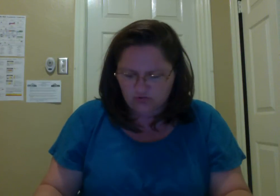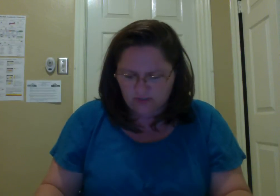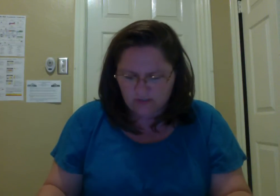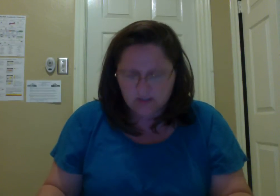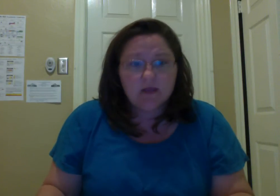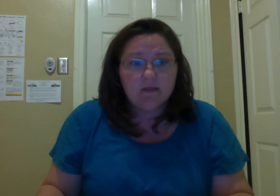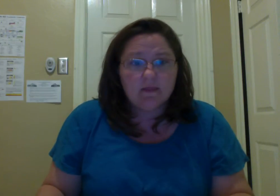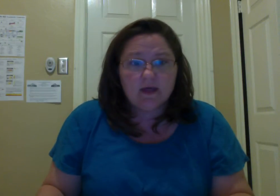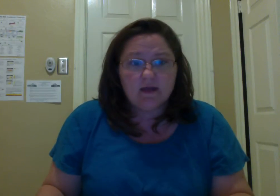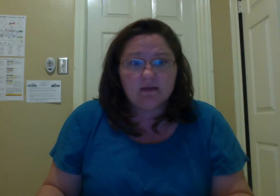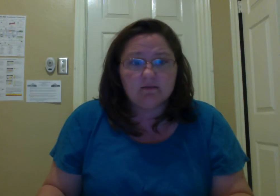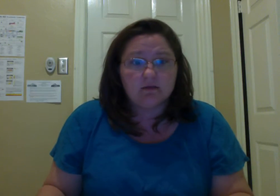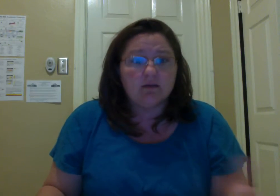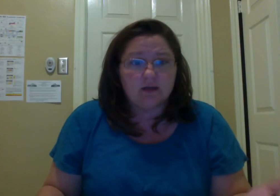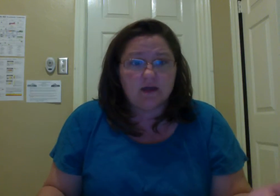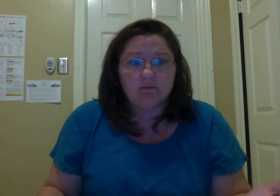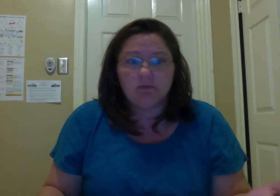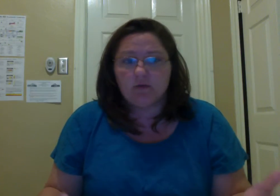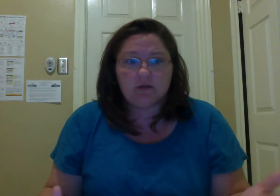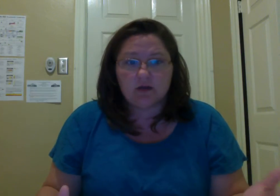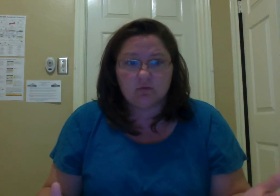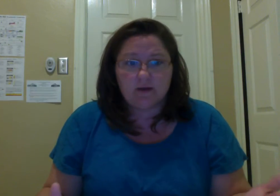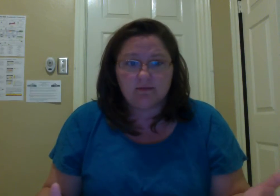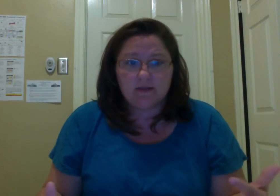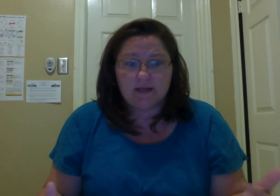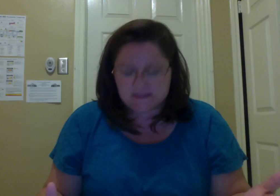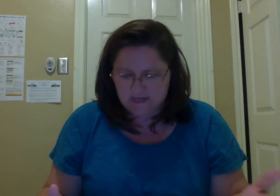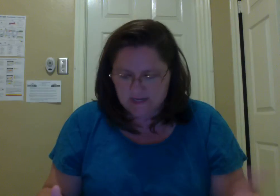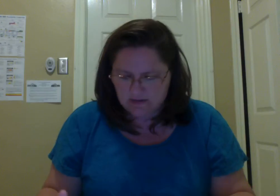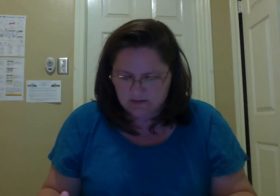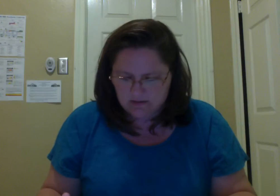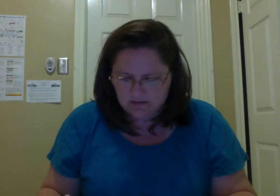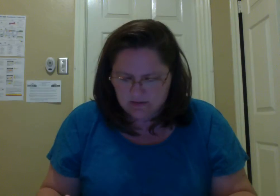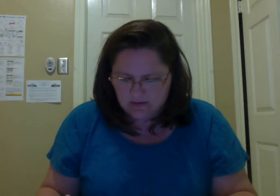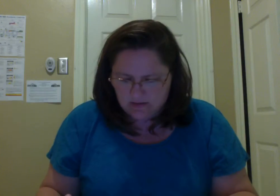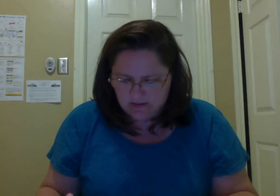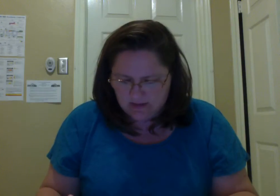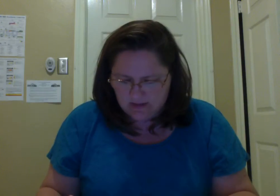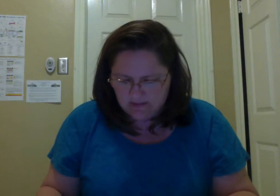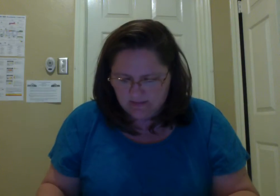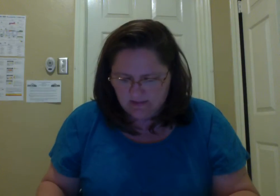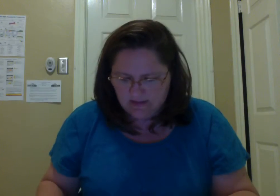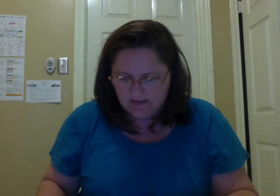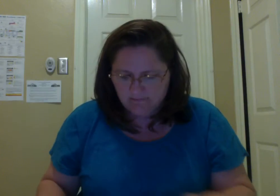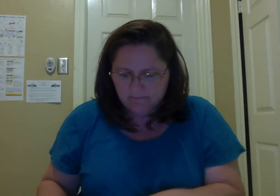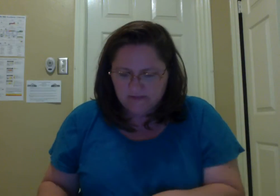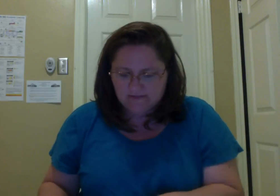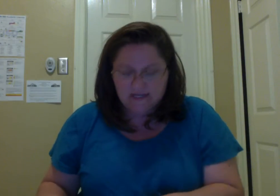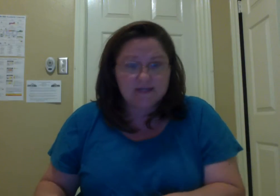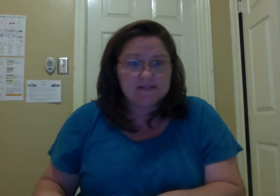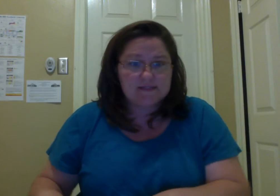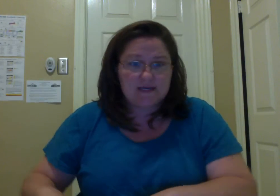portion that is not signed between Dr. Wiseman and Dan. And then Dan